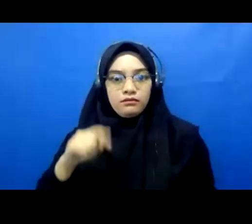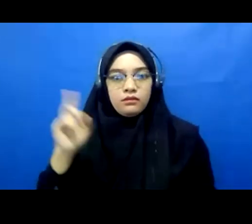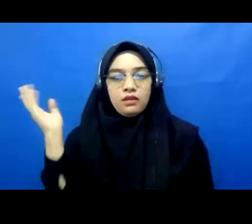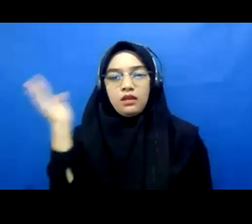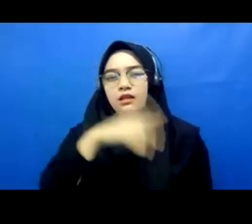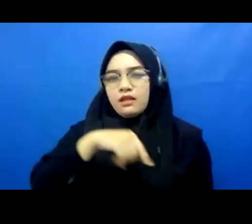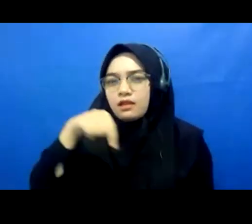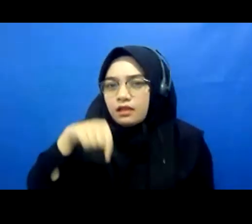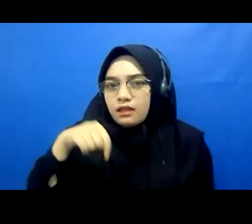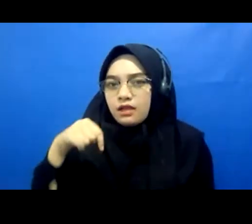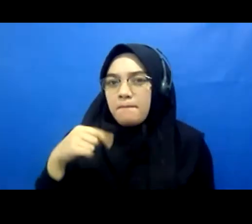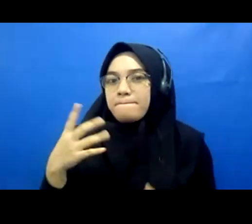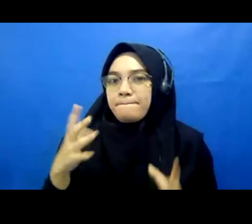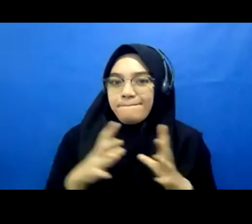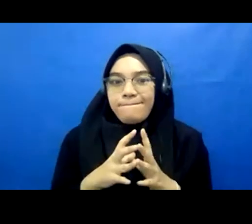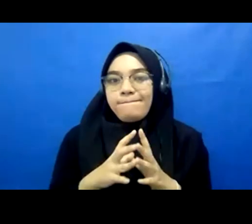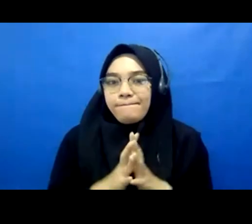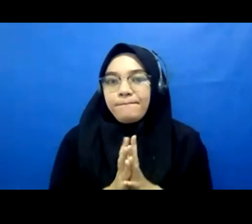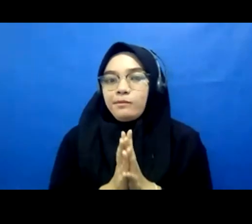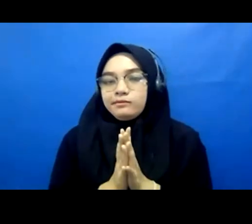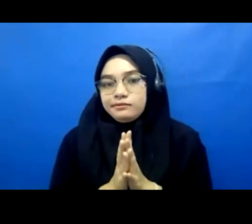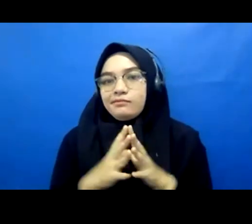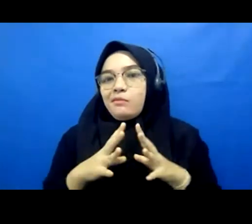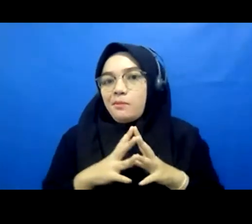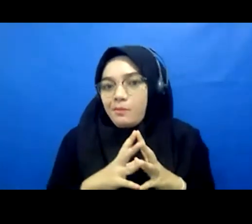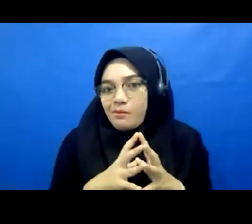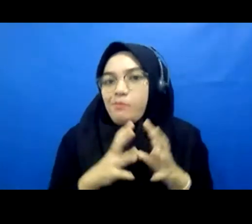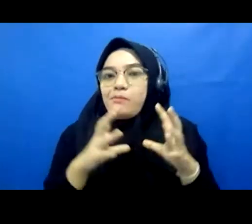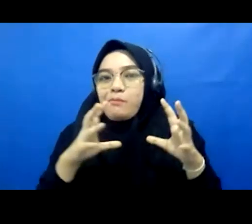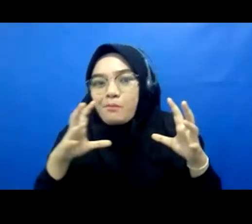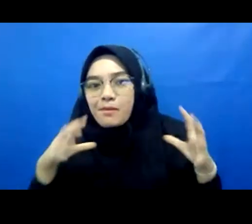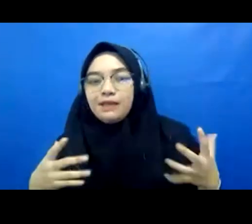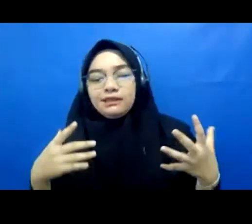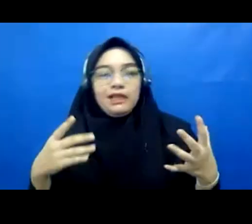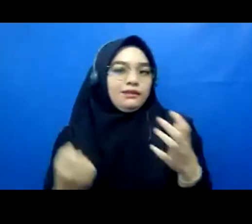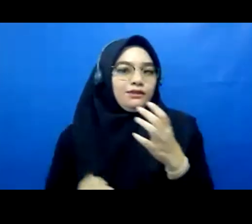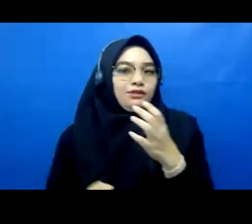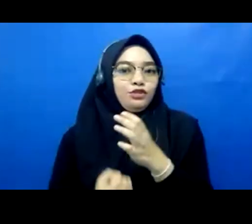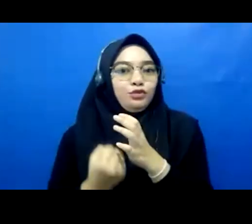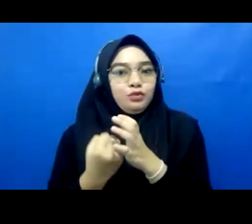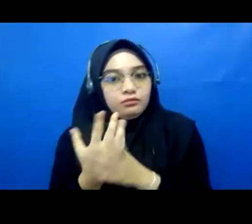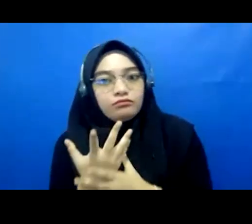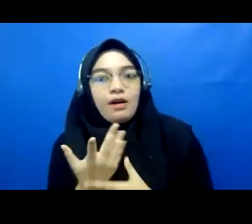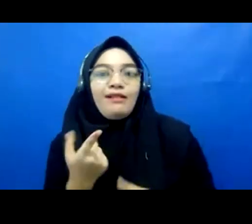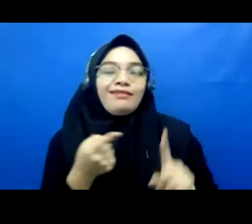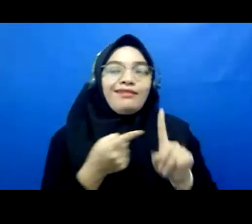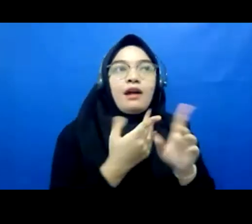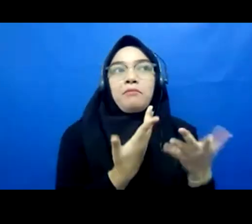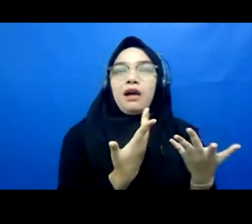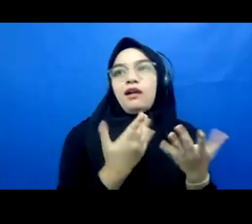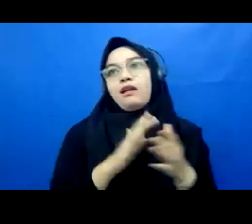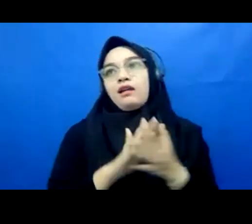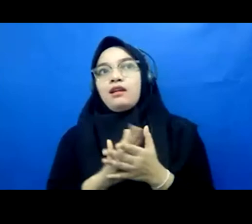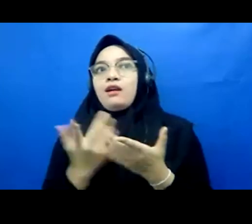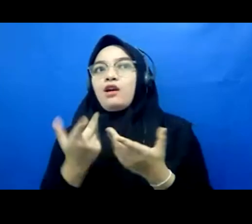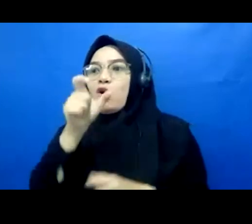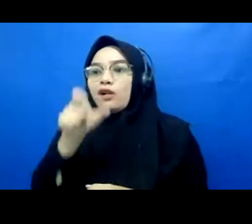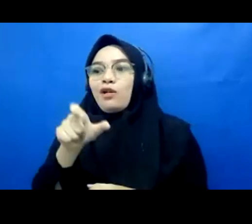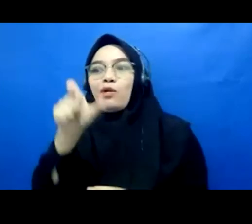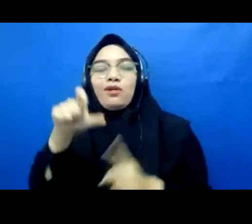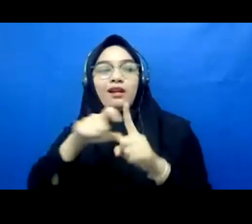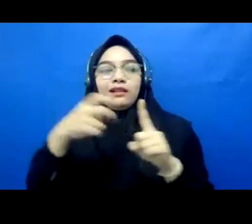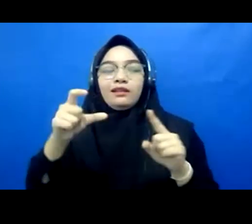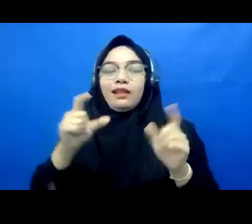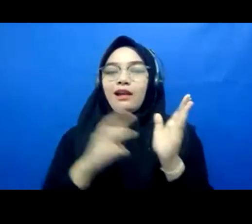plenty of capital, of resources, whether investment or philanthropic, that are ready to support young,